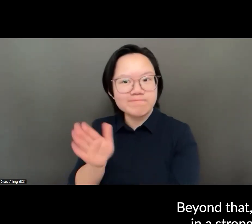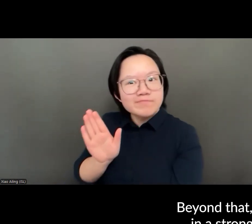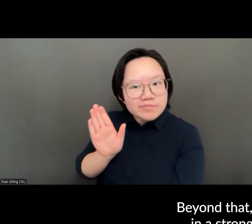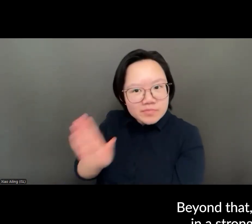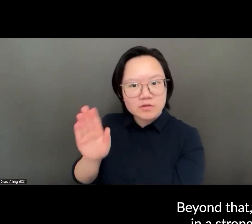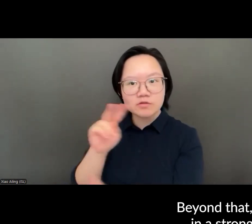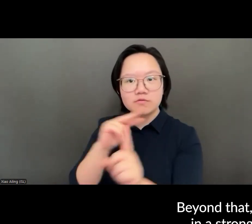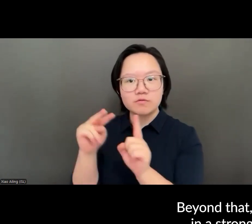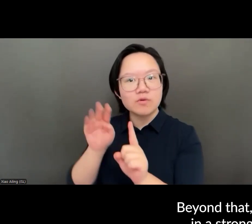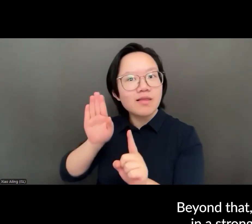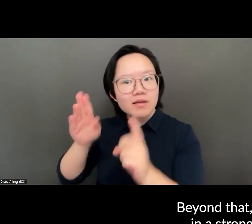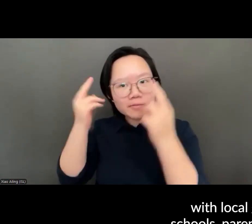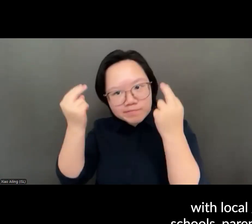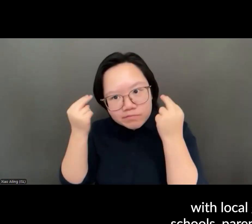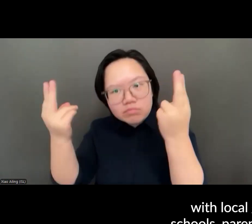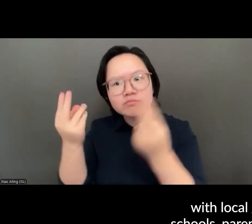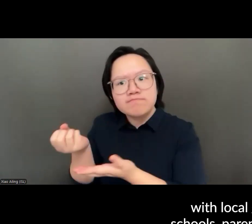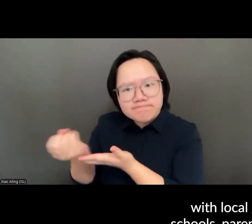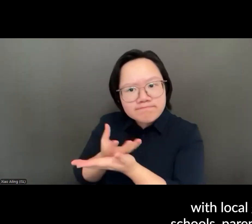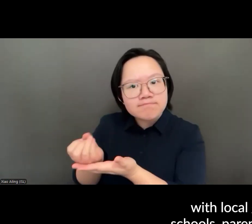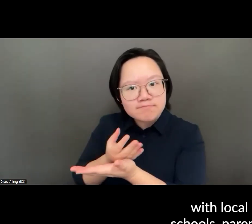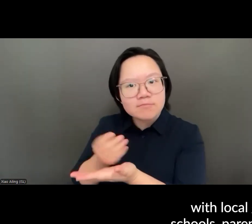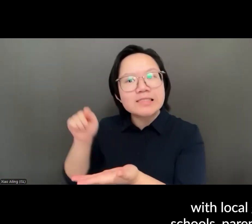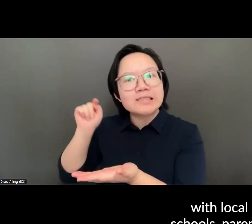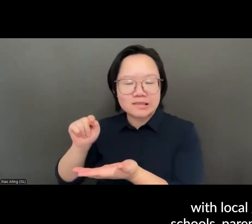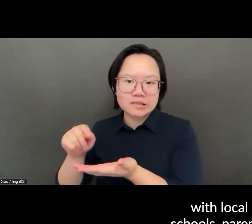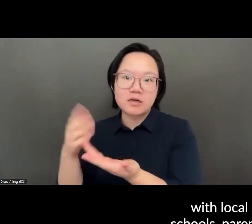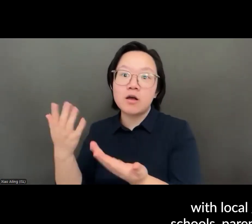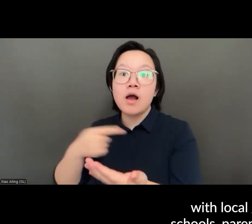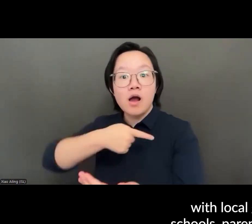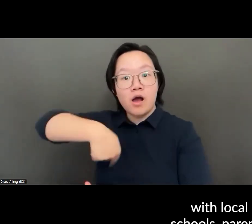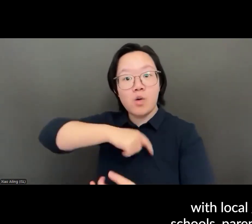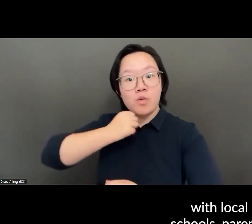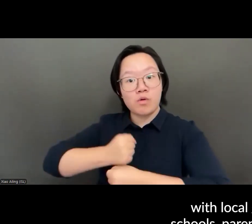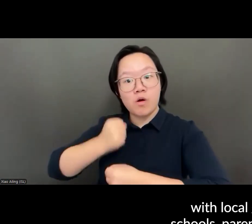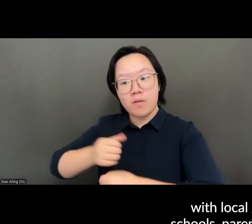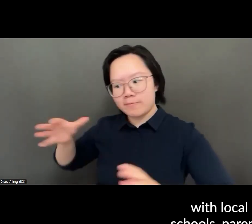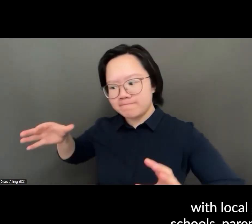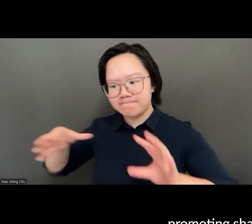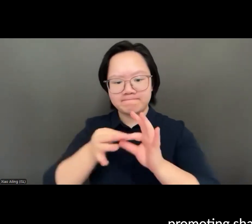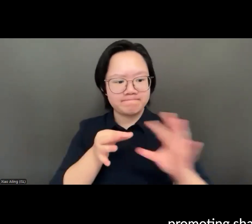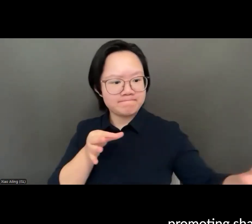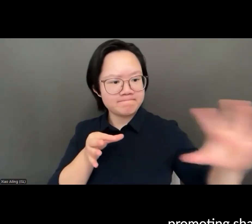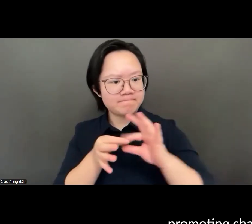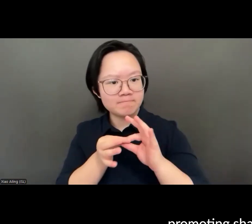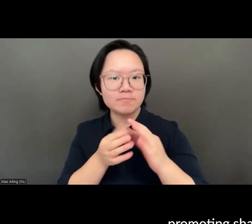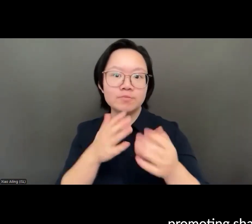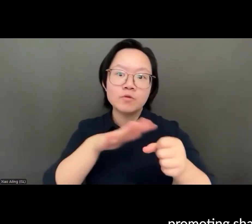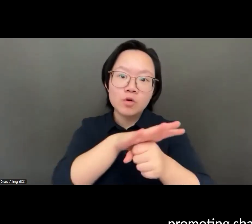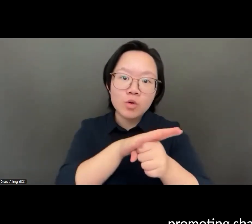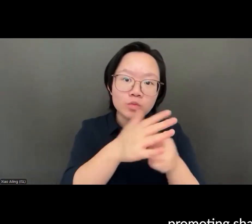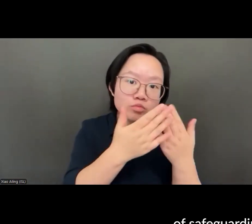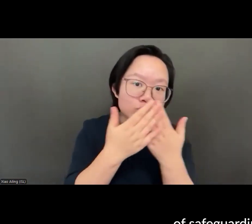also believe in strong coordination with local governments, schools, parents, communities, promoting